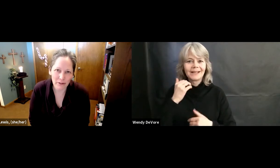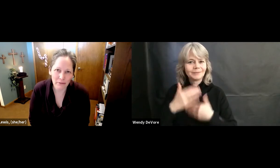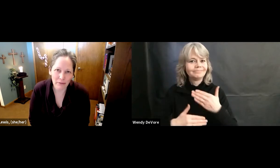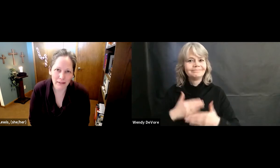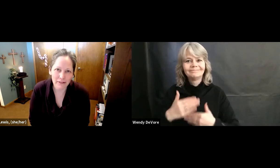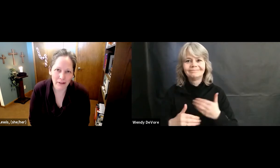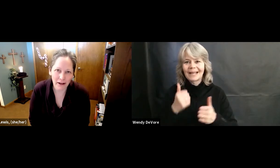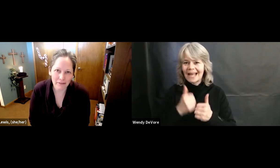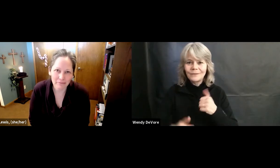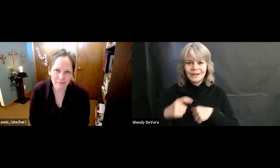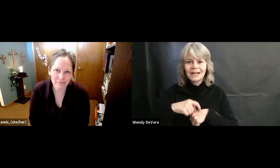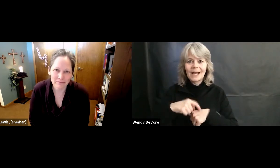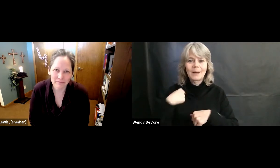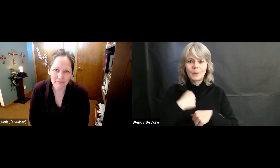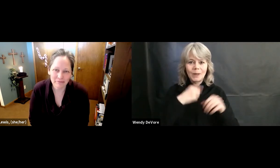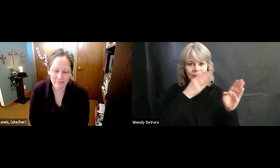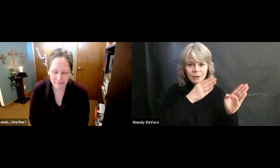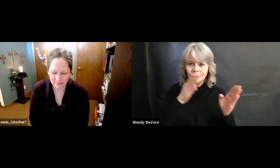we turn back to God.